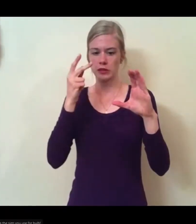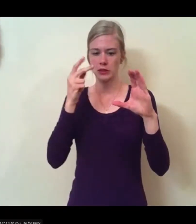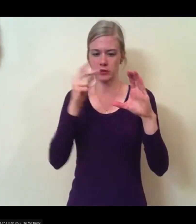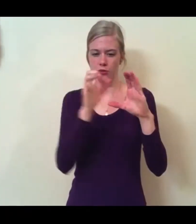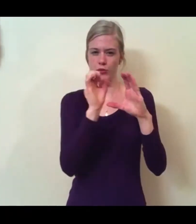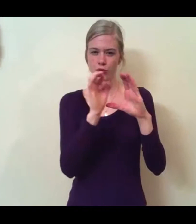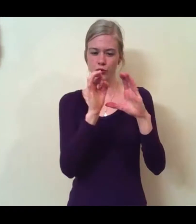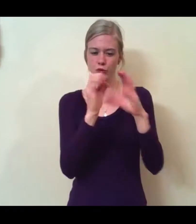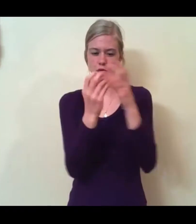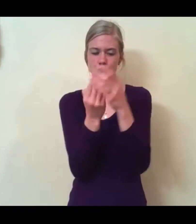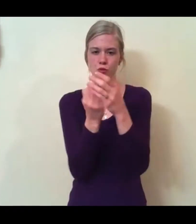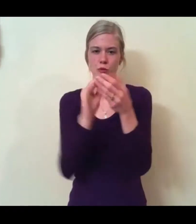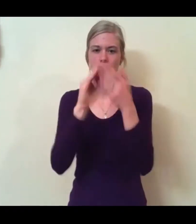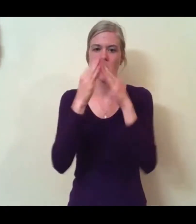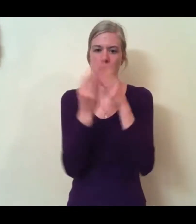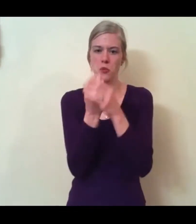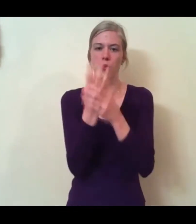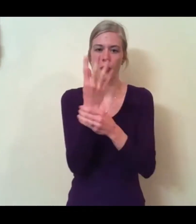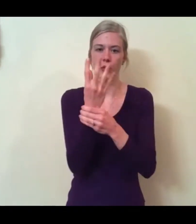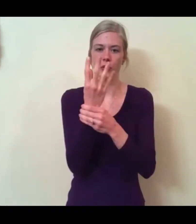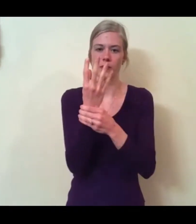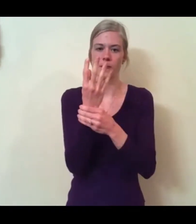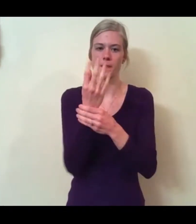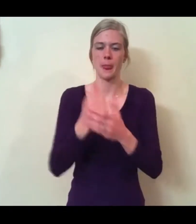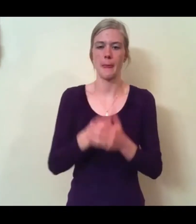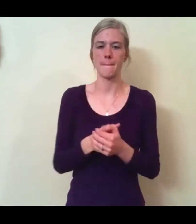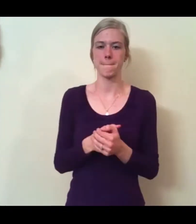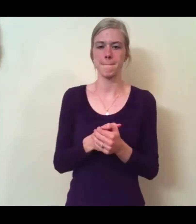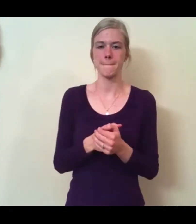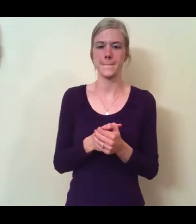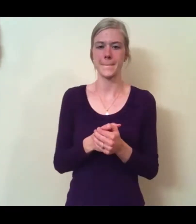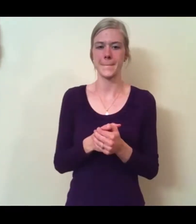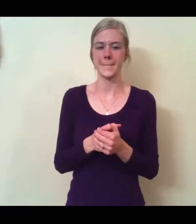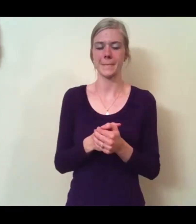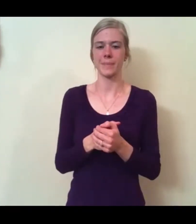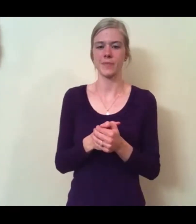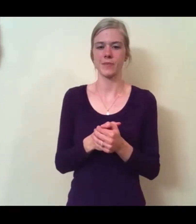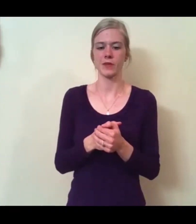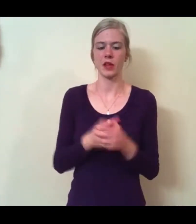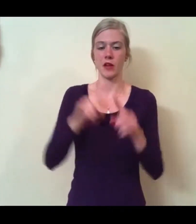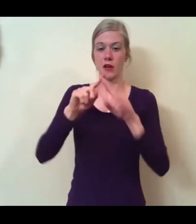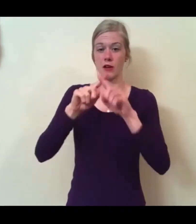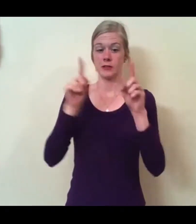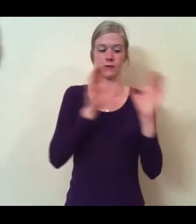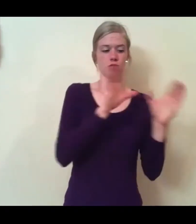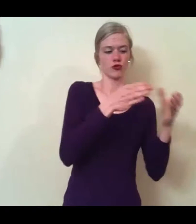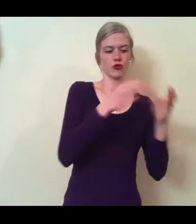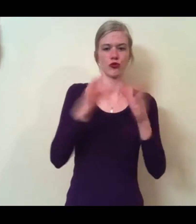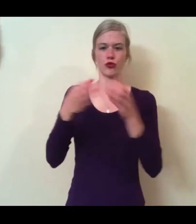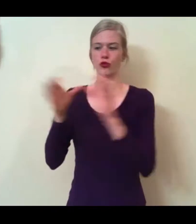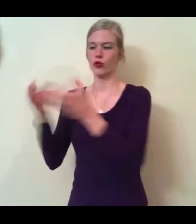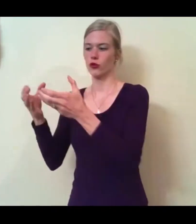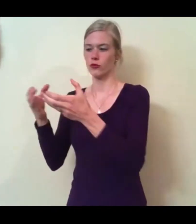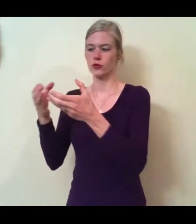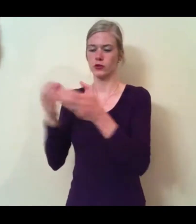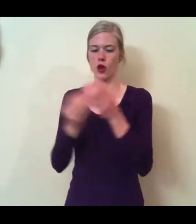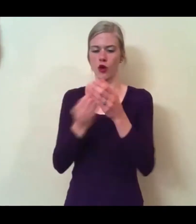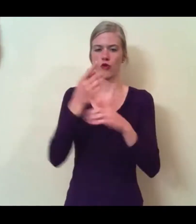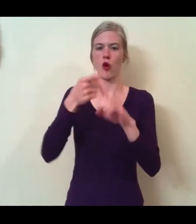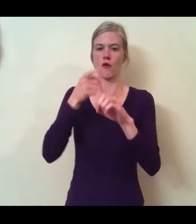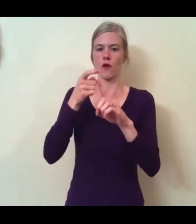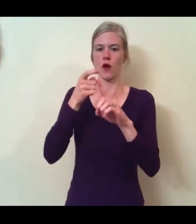grow from lumps, which you plant in the ground. One group comes from what is called a